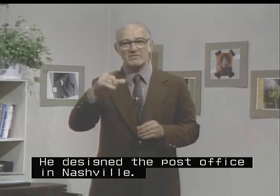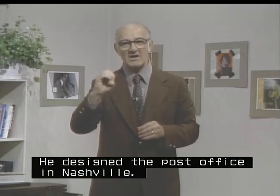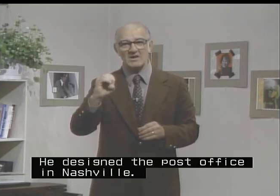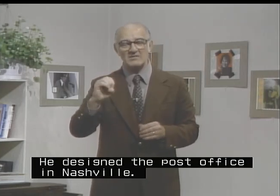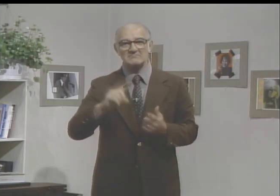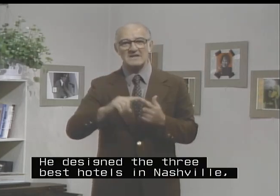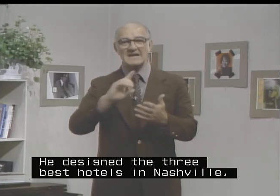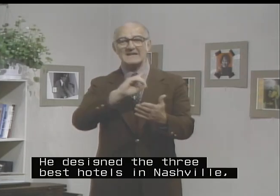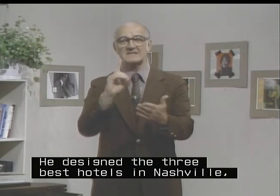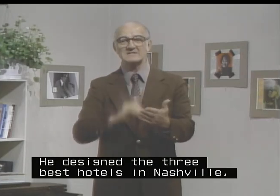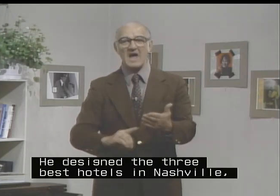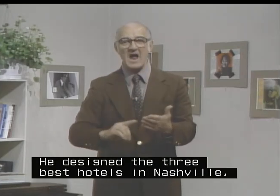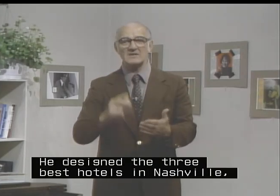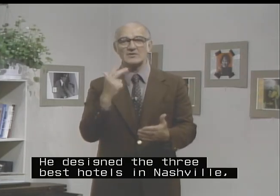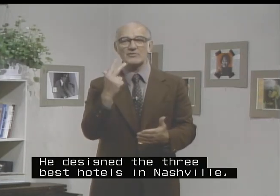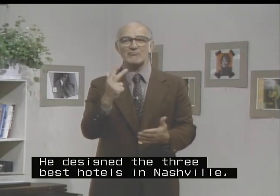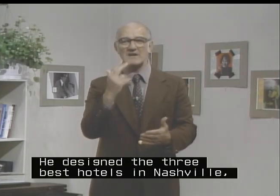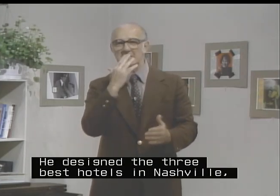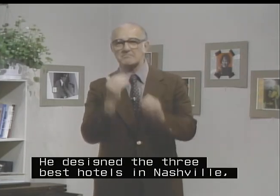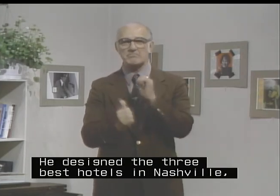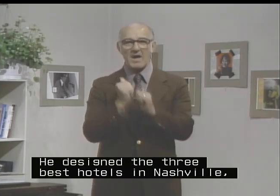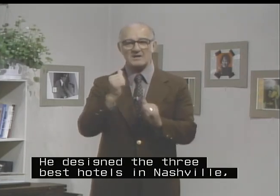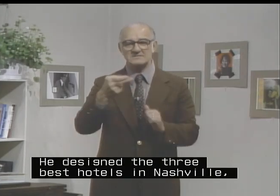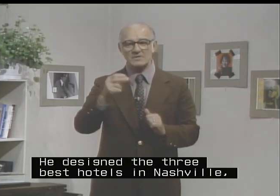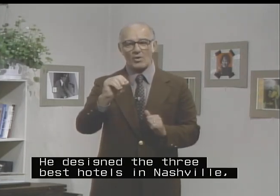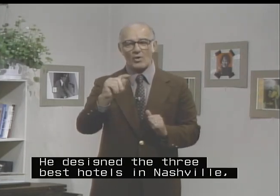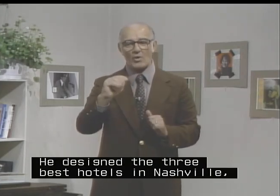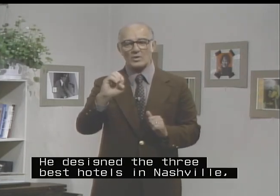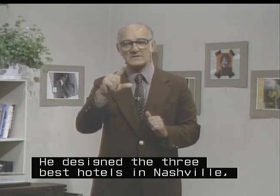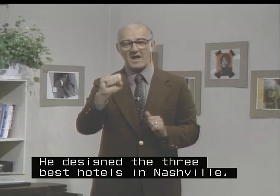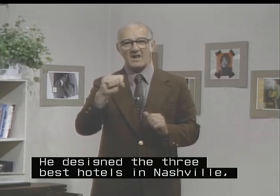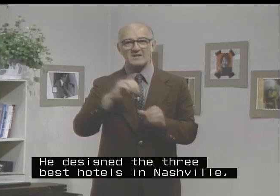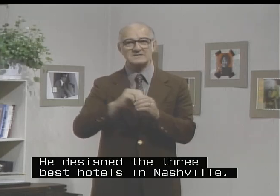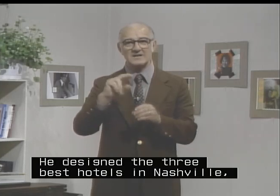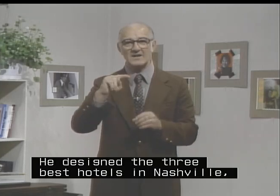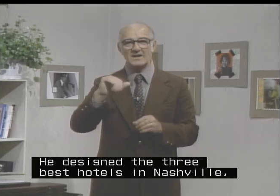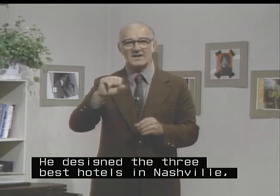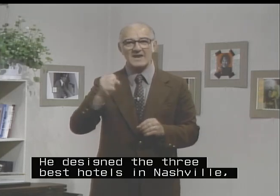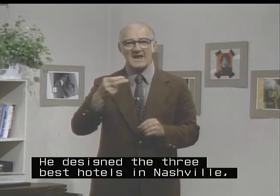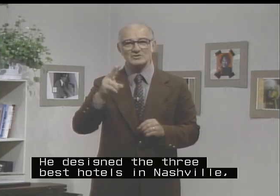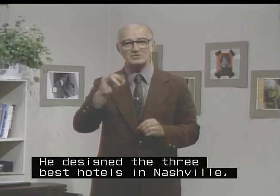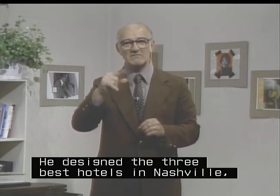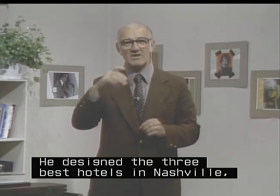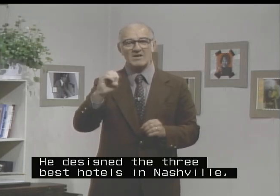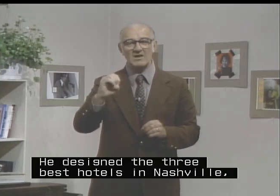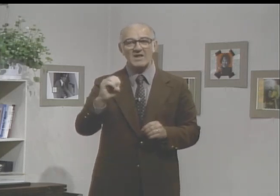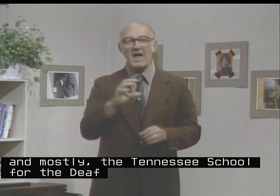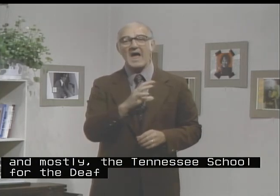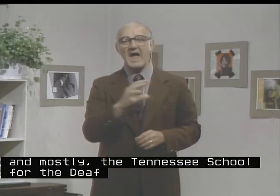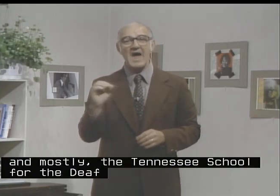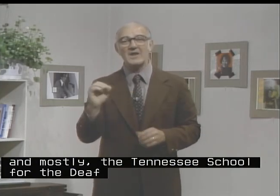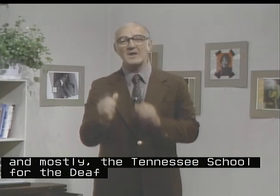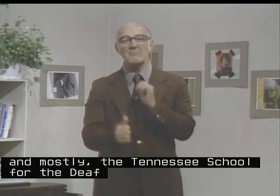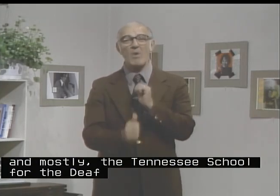Nashville. He designed the three best hotels in Nashville, and